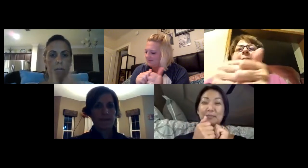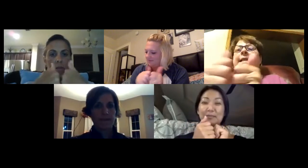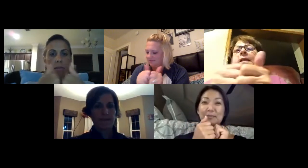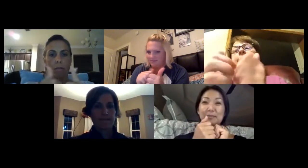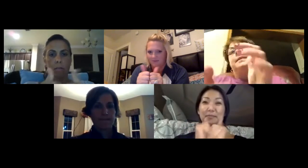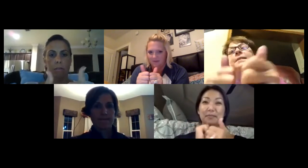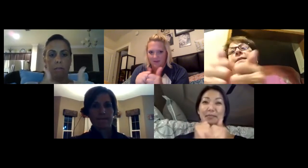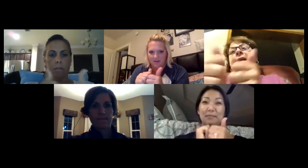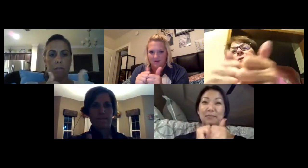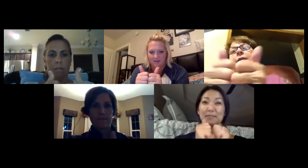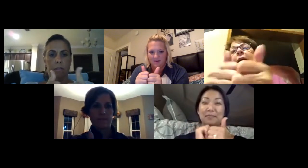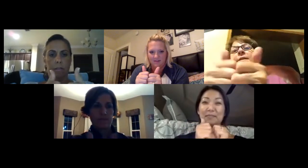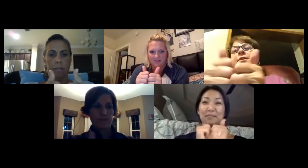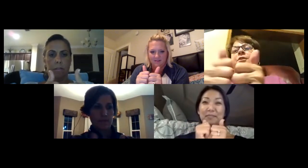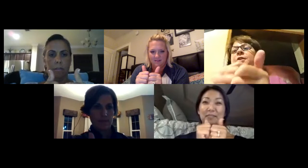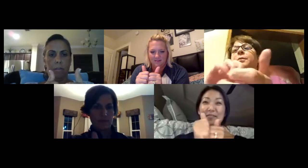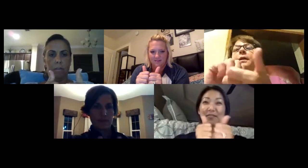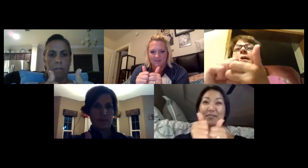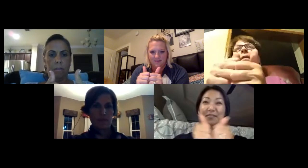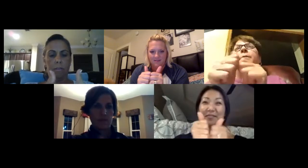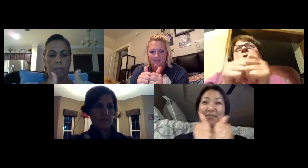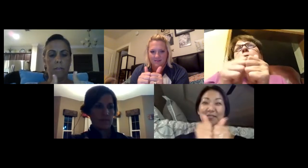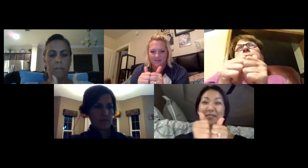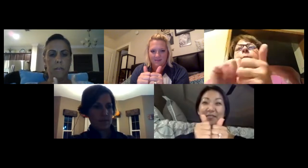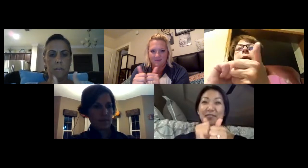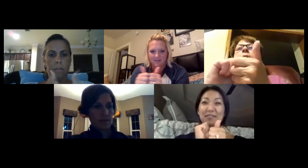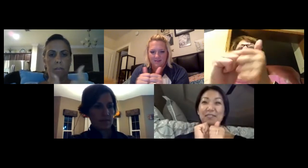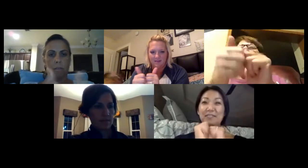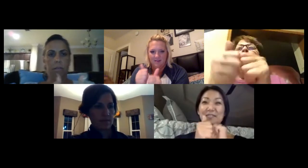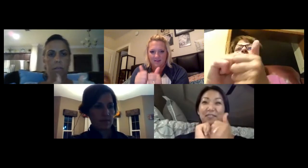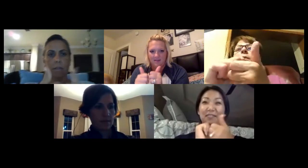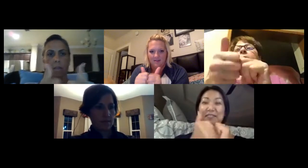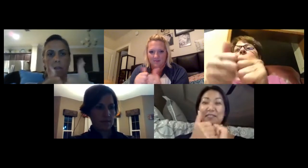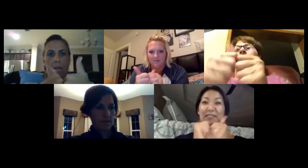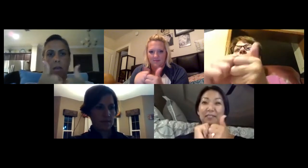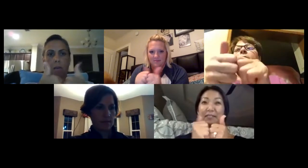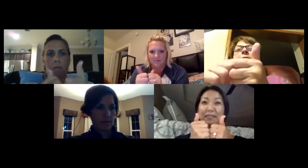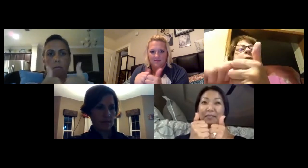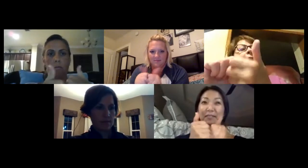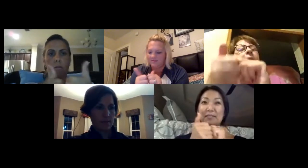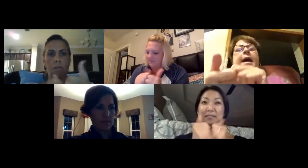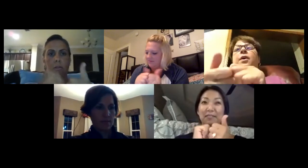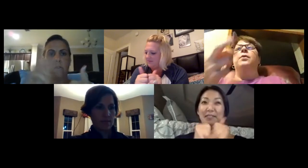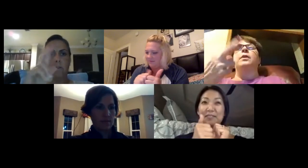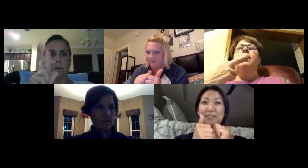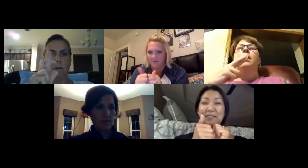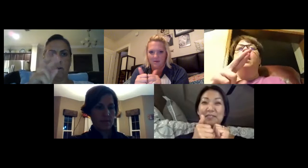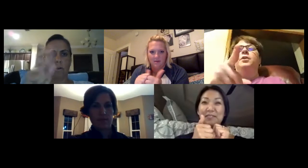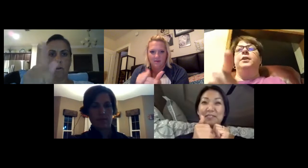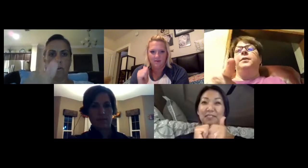racing, because this is a sign for competition too, but if I'm just racing, but how are you?